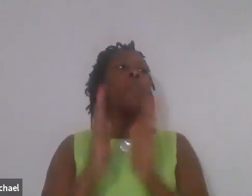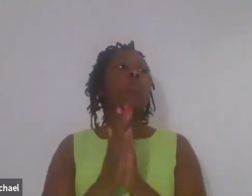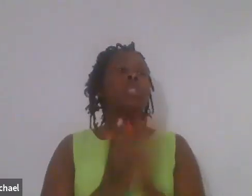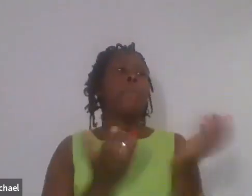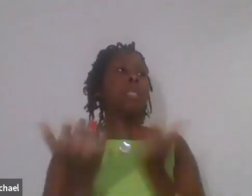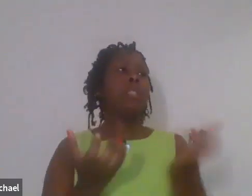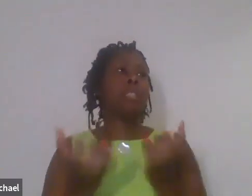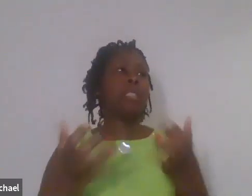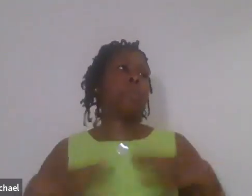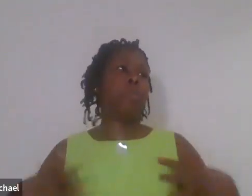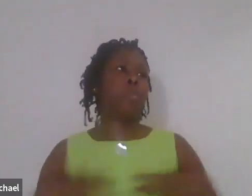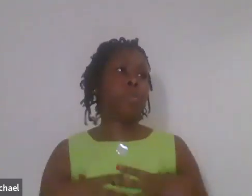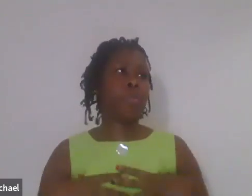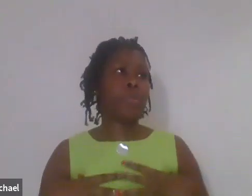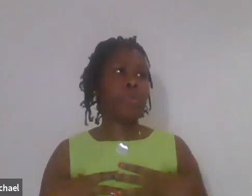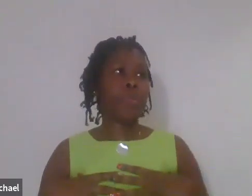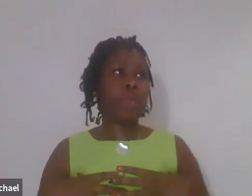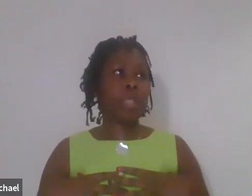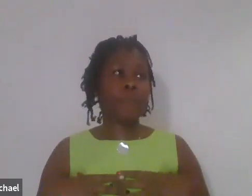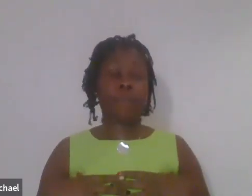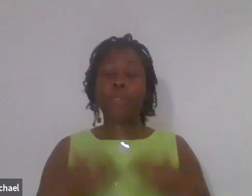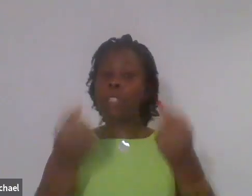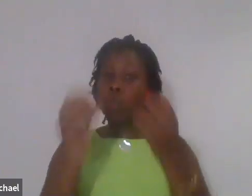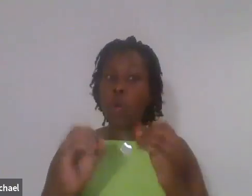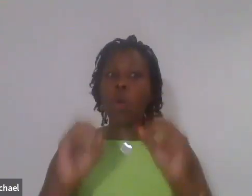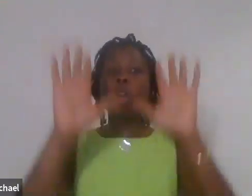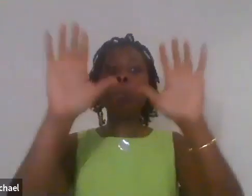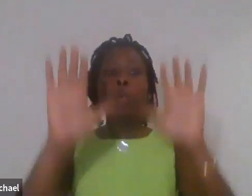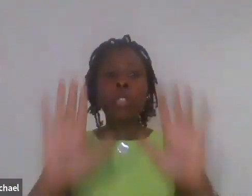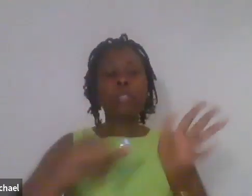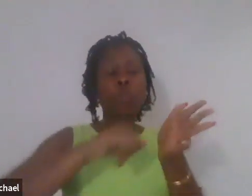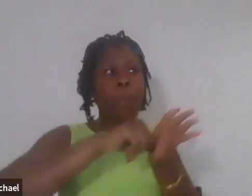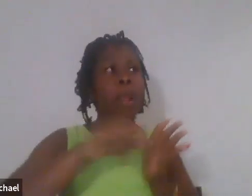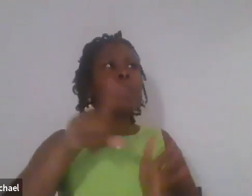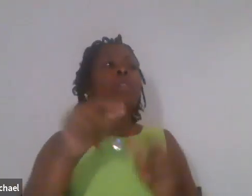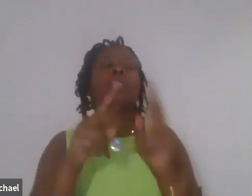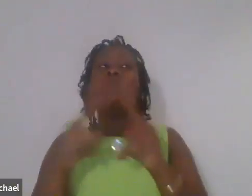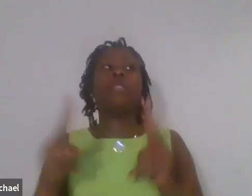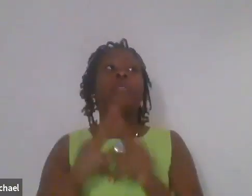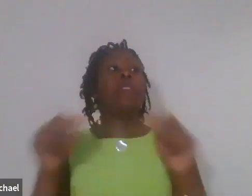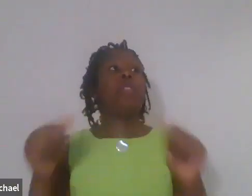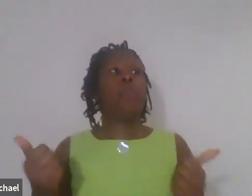LinkedIn, that's direct engagement with the entrepreneur. So important to brand. So it's very important to brand